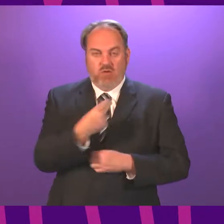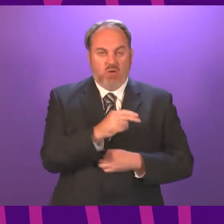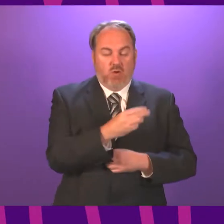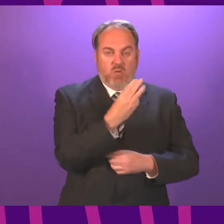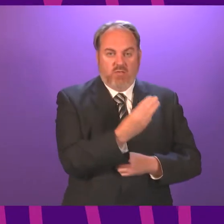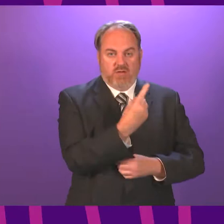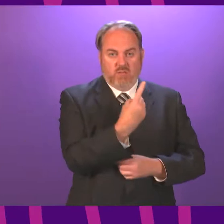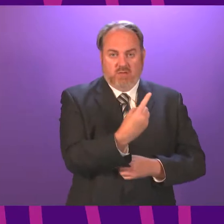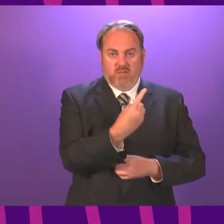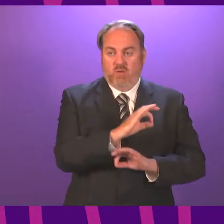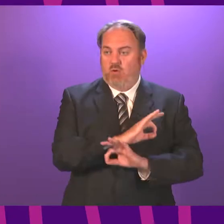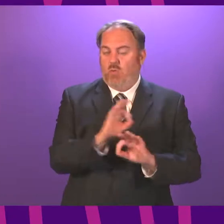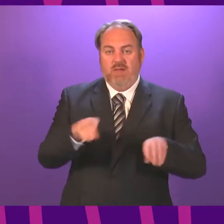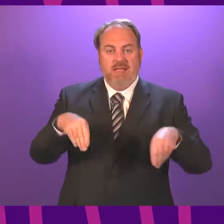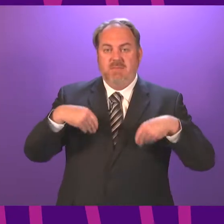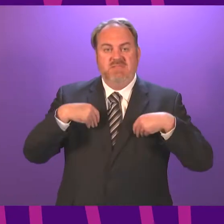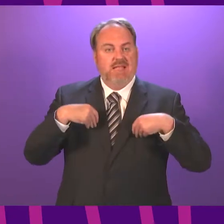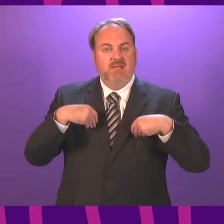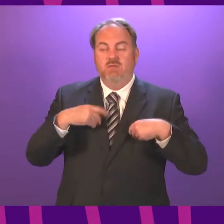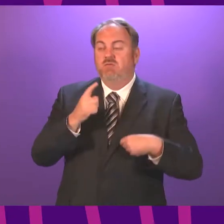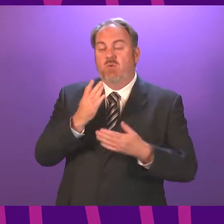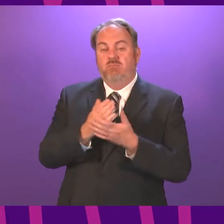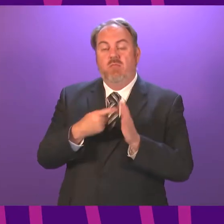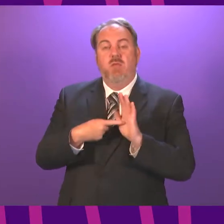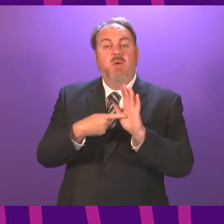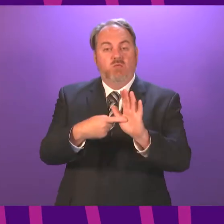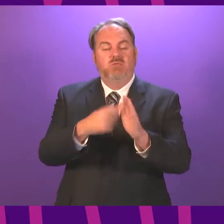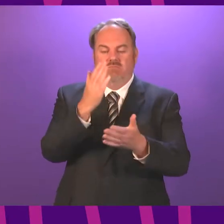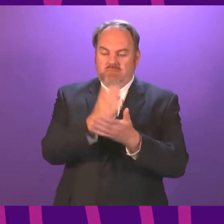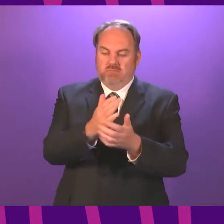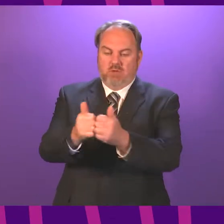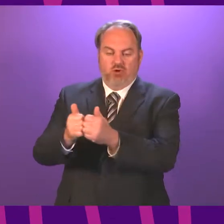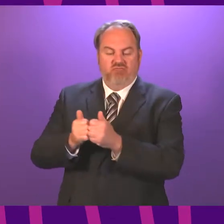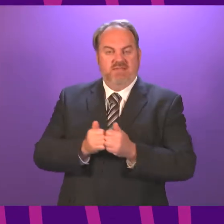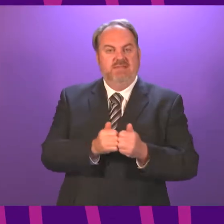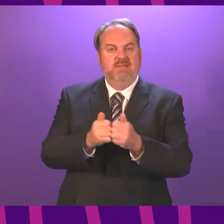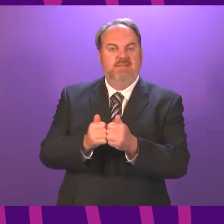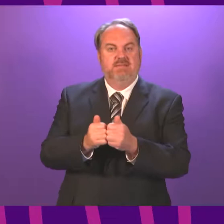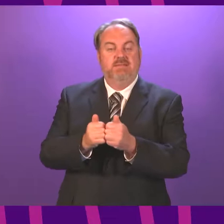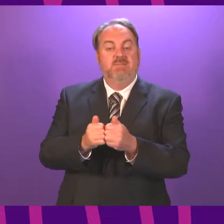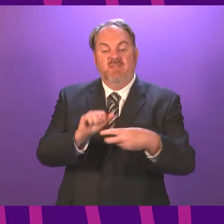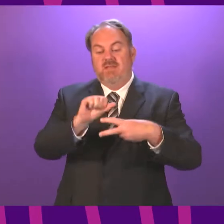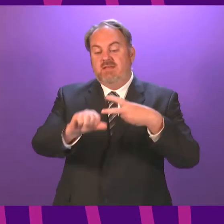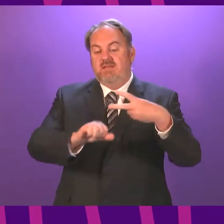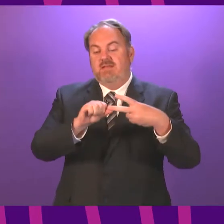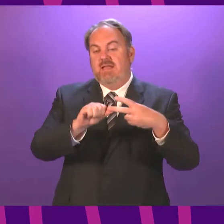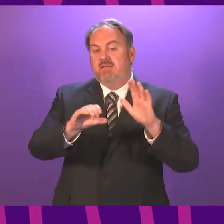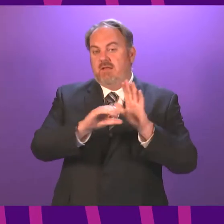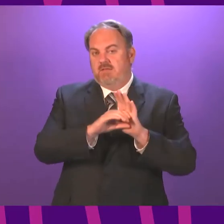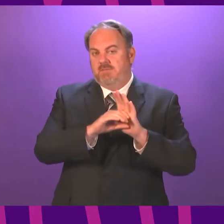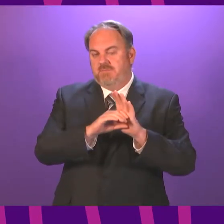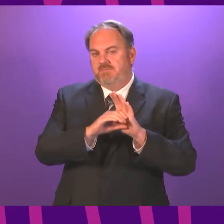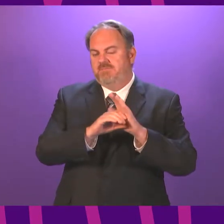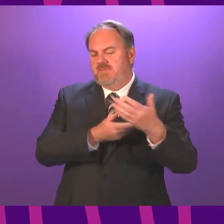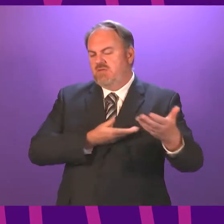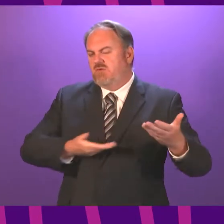31, there were no abstentions. The motion is therefore agreed. The next item of business is